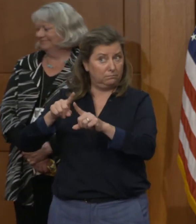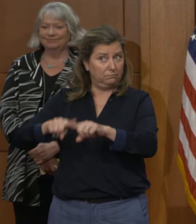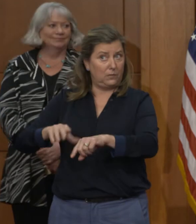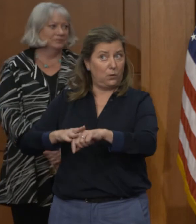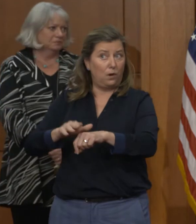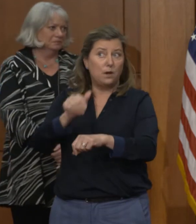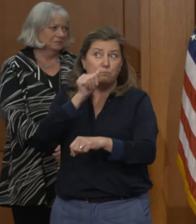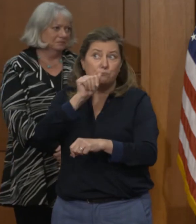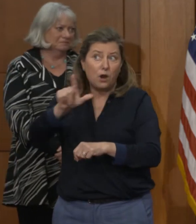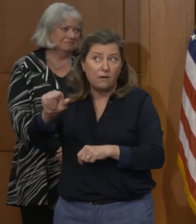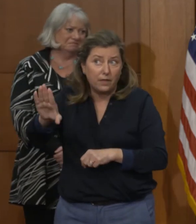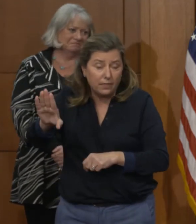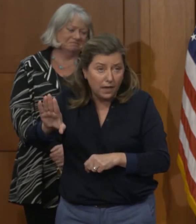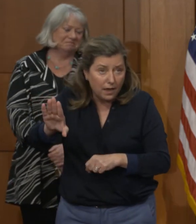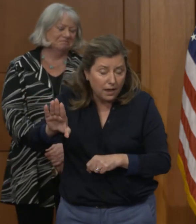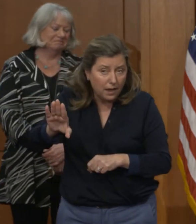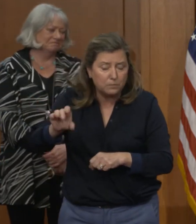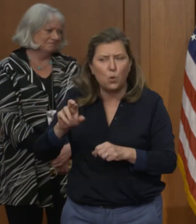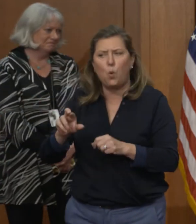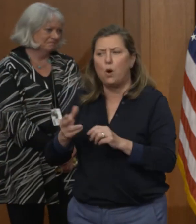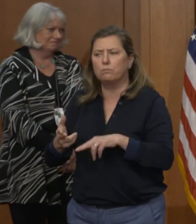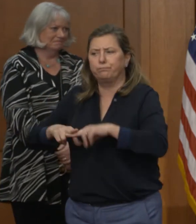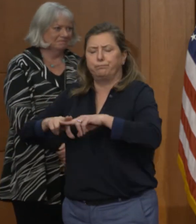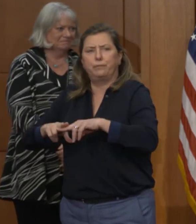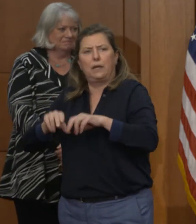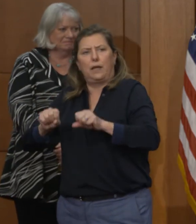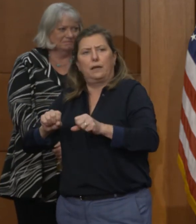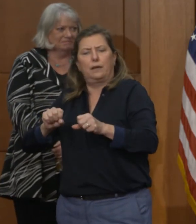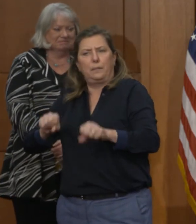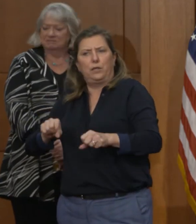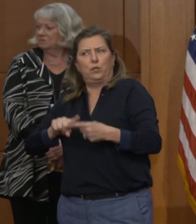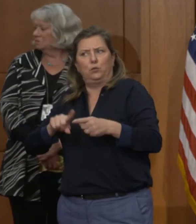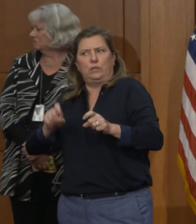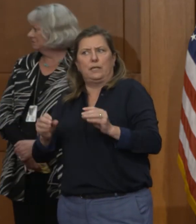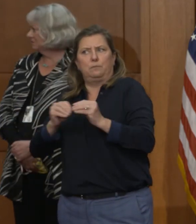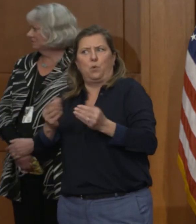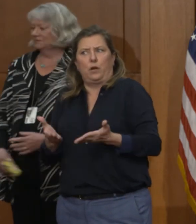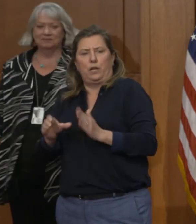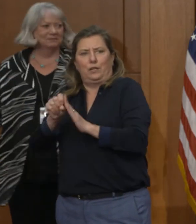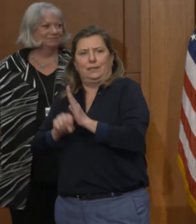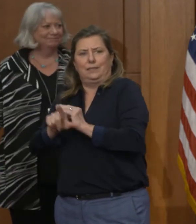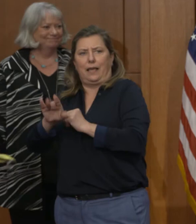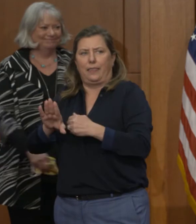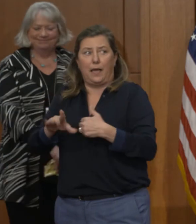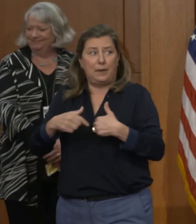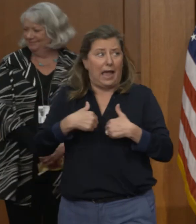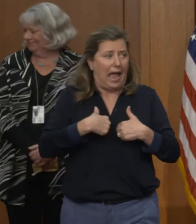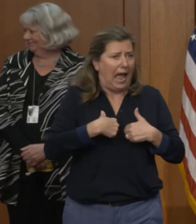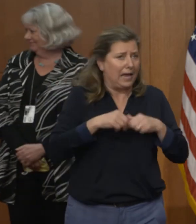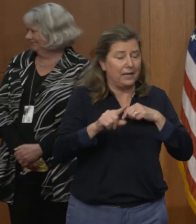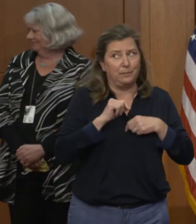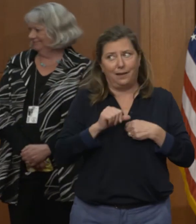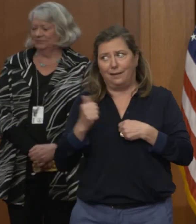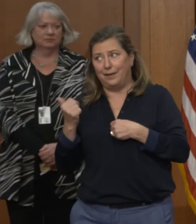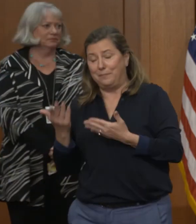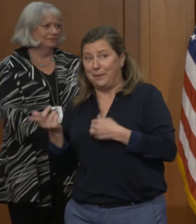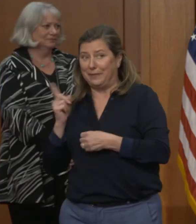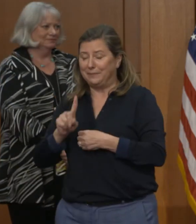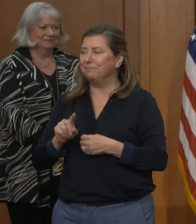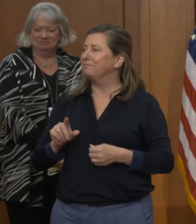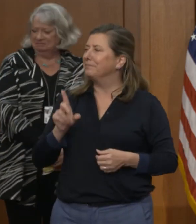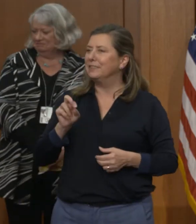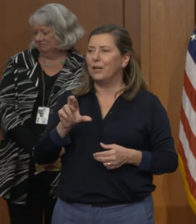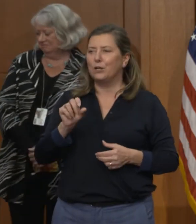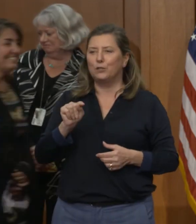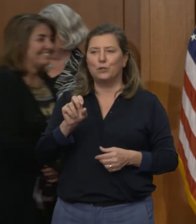private labs or through boosting capacity at the state lab? Kate, I don't have the exact answer, but I have someone that may be able to help us out. So, Dr. Tony, thank